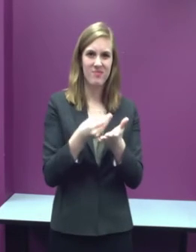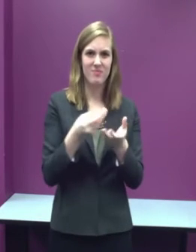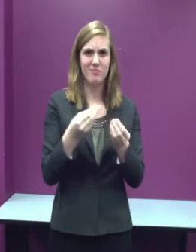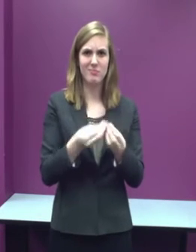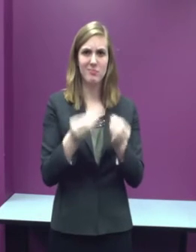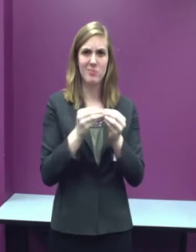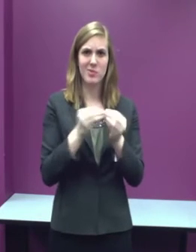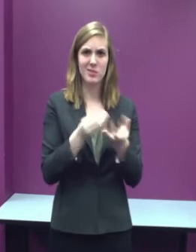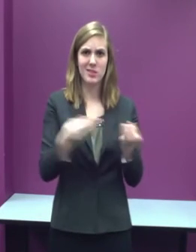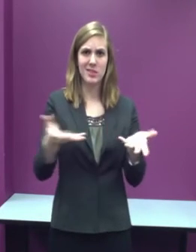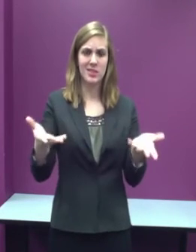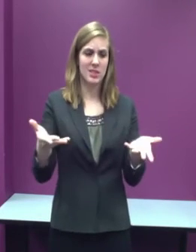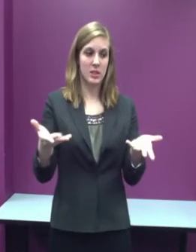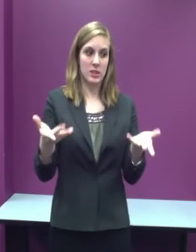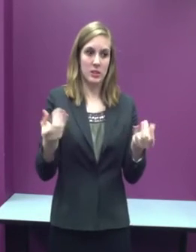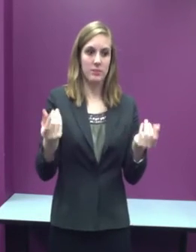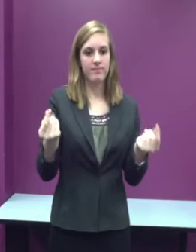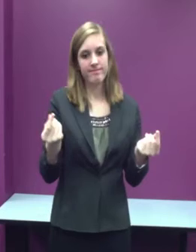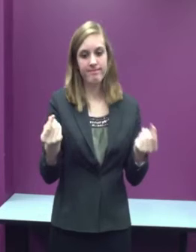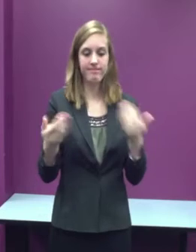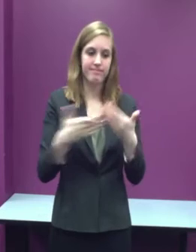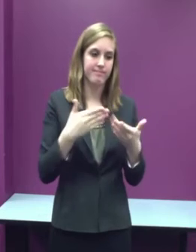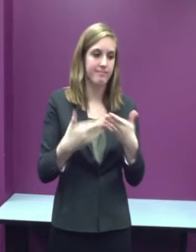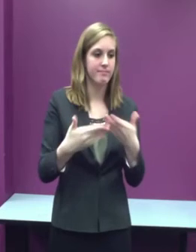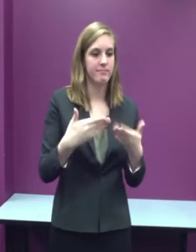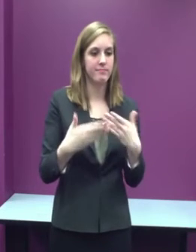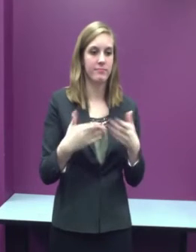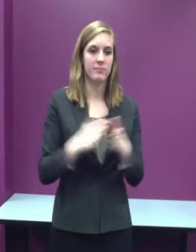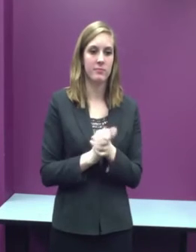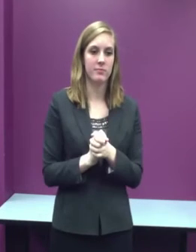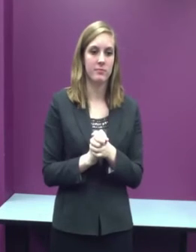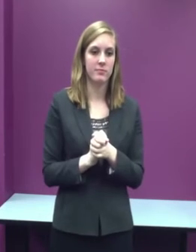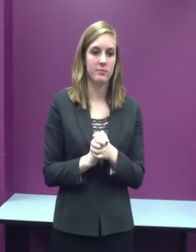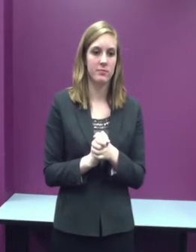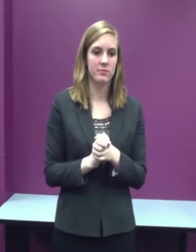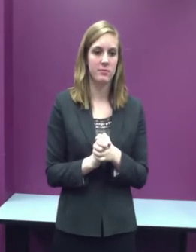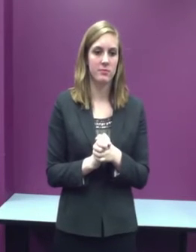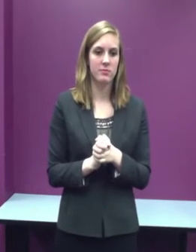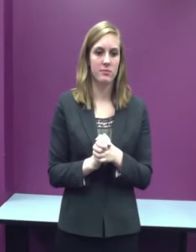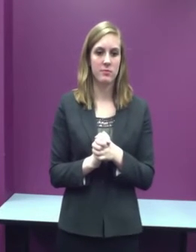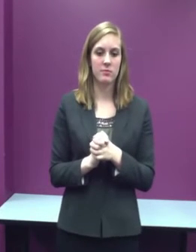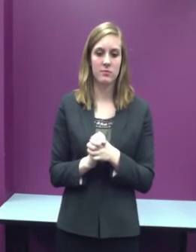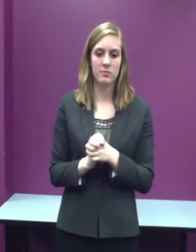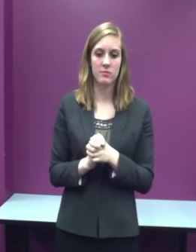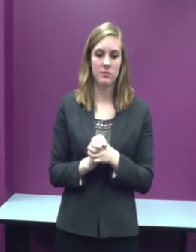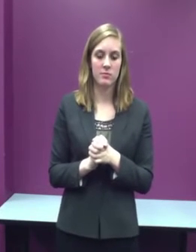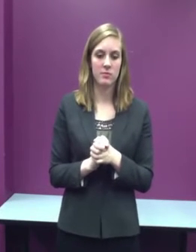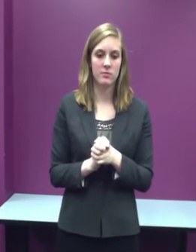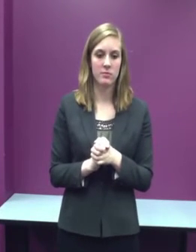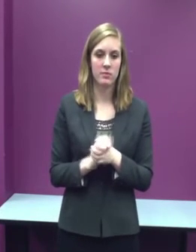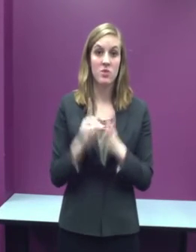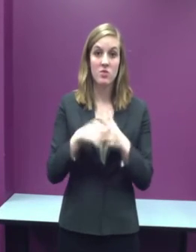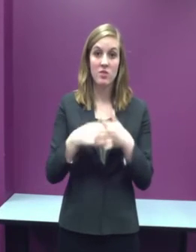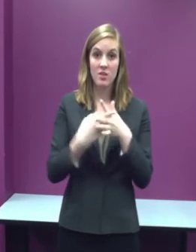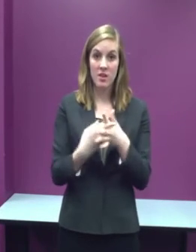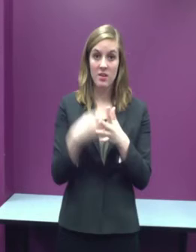They pushed off upstream from St. Louis, young American soldiers and French-Canadian rivermen hand-picked for strength and wilderness